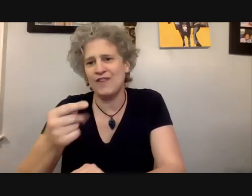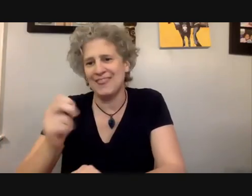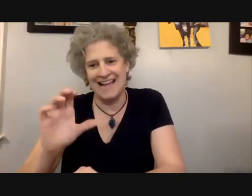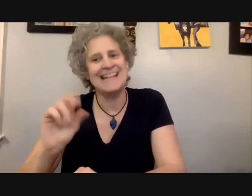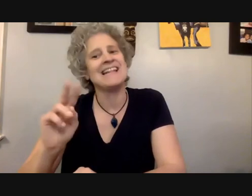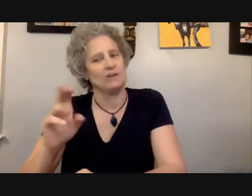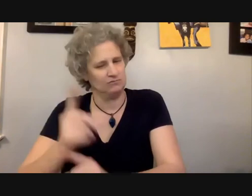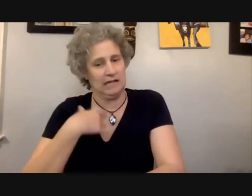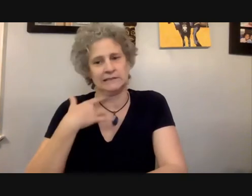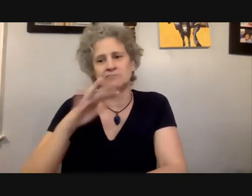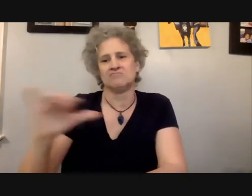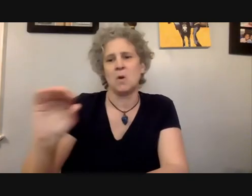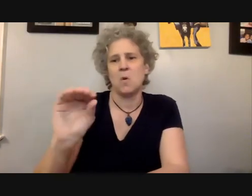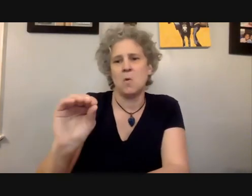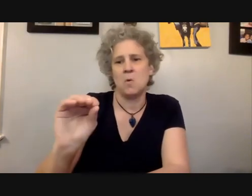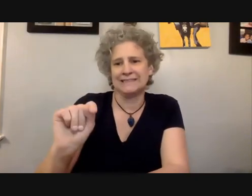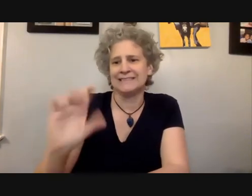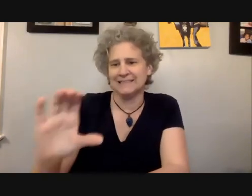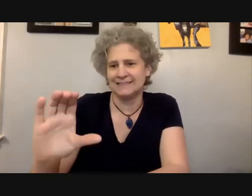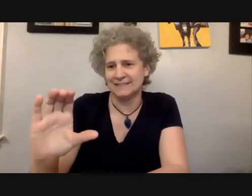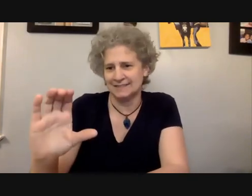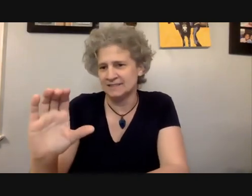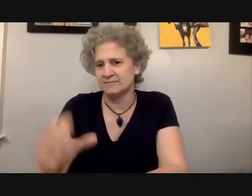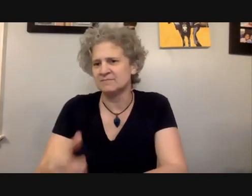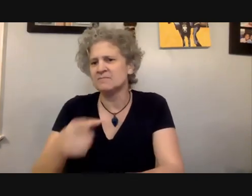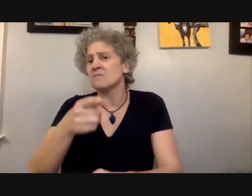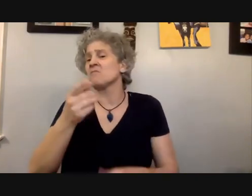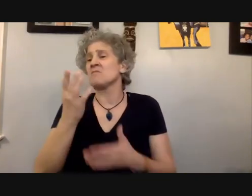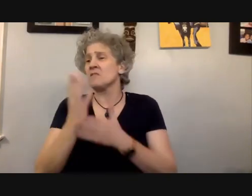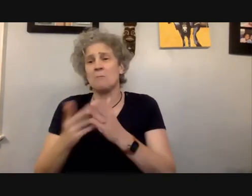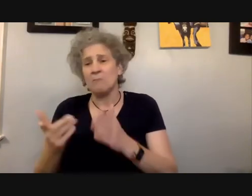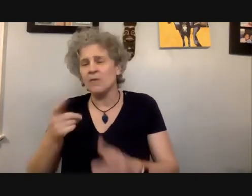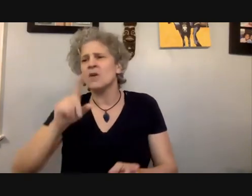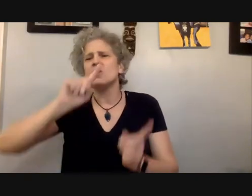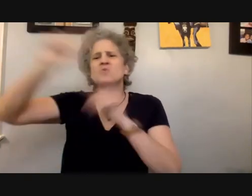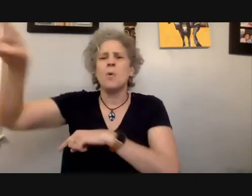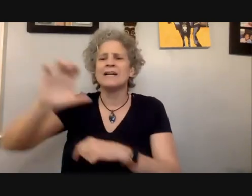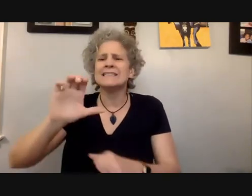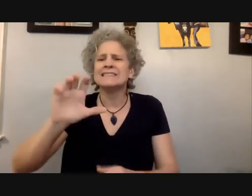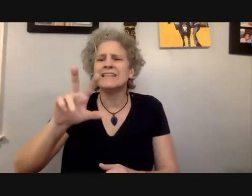So OTC, over the counter. I typically spell OTC.